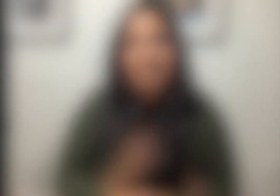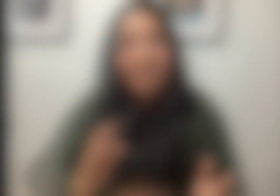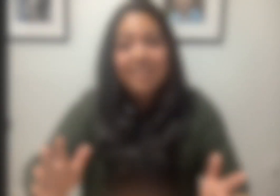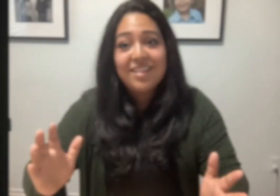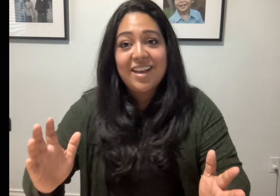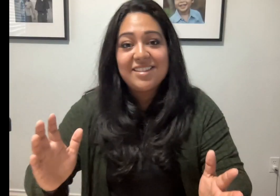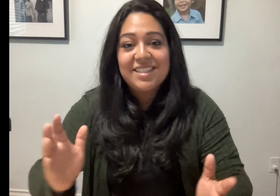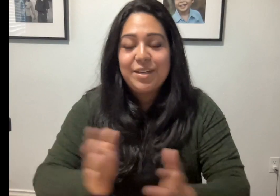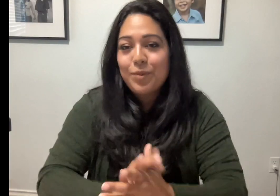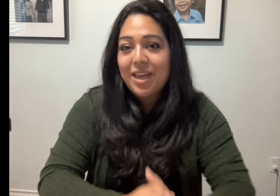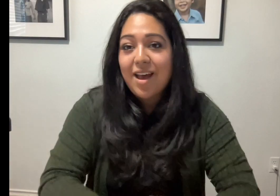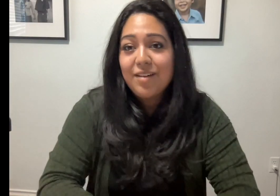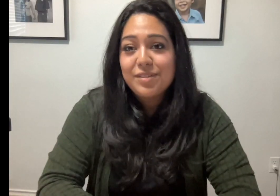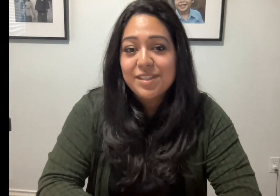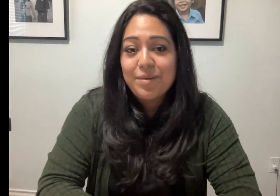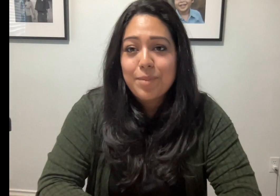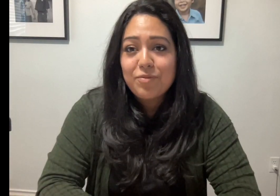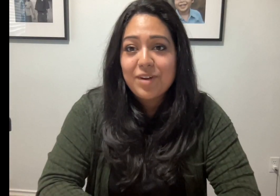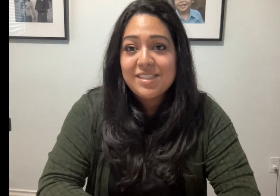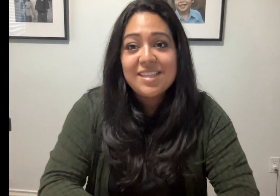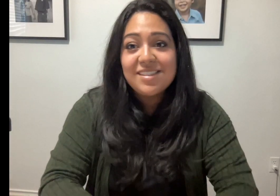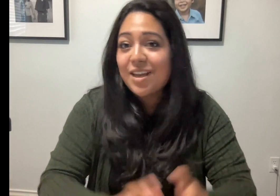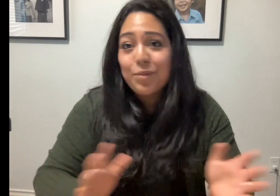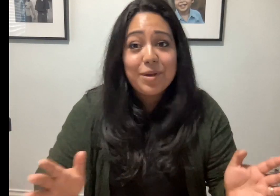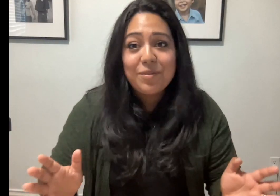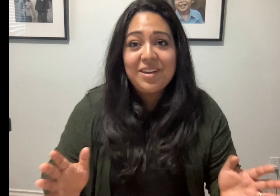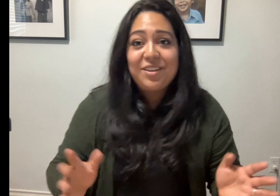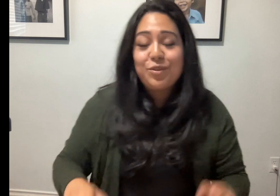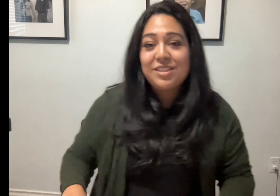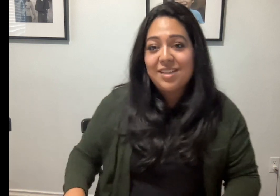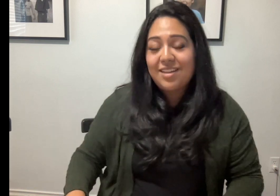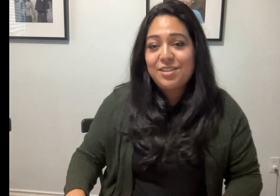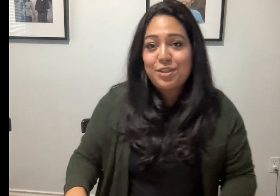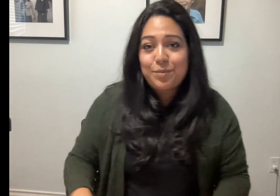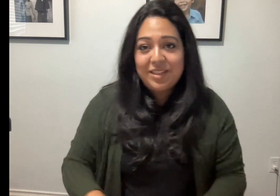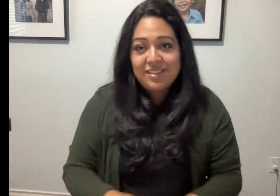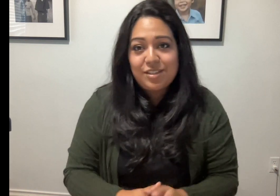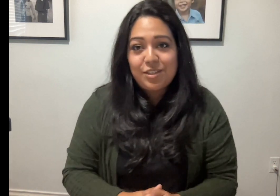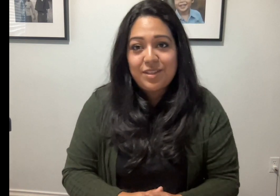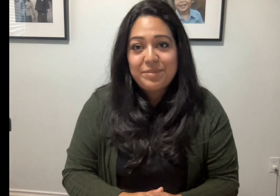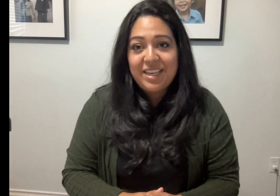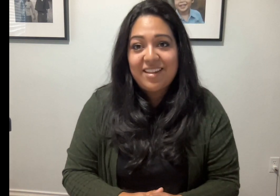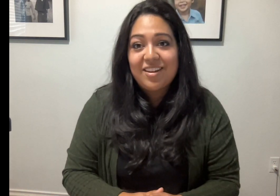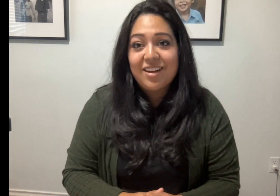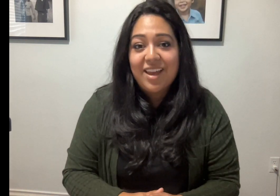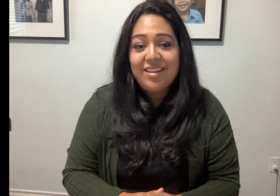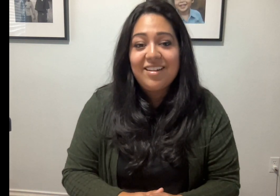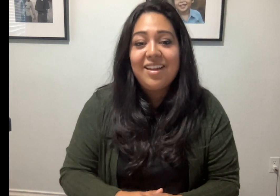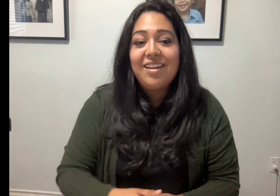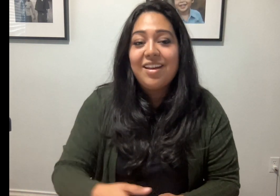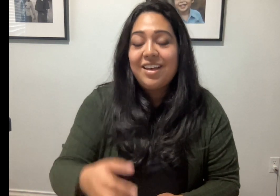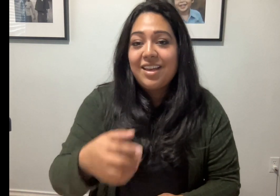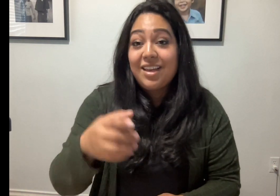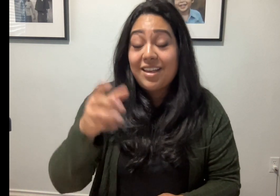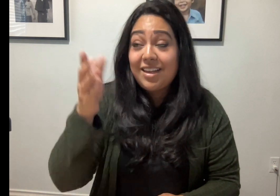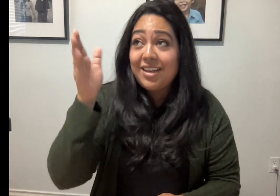And then lastly, we have some phrases that we already know the signs to, but let's do them together again. It